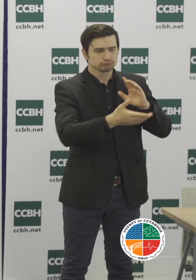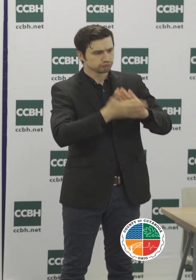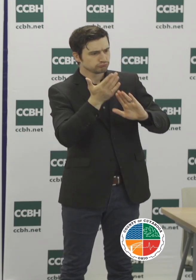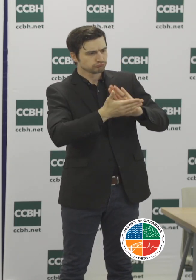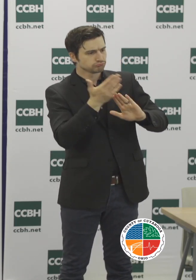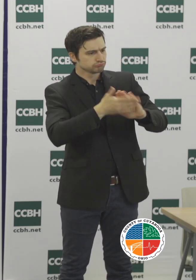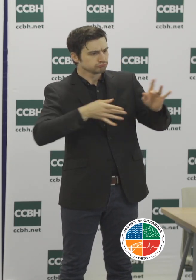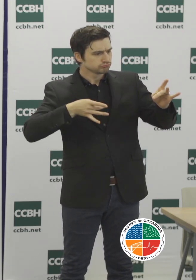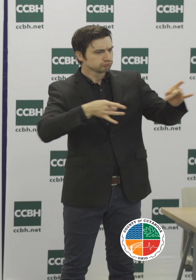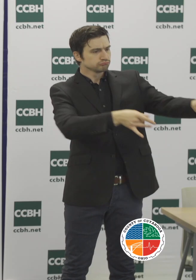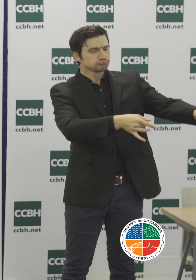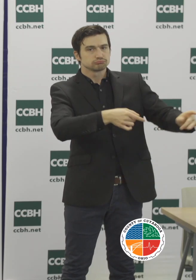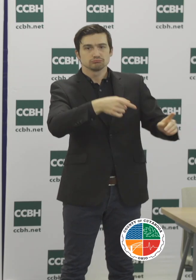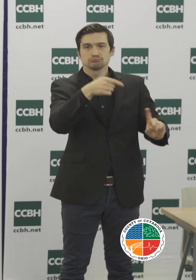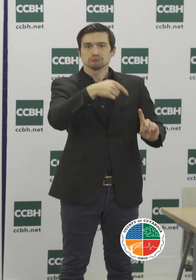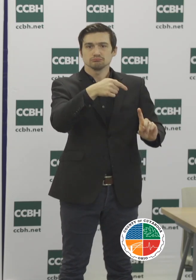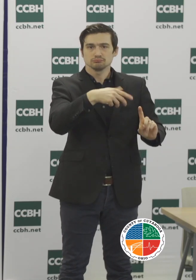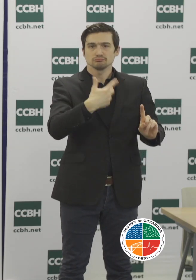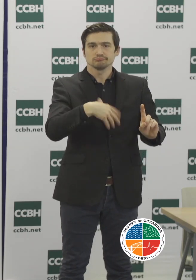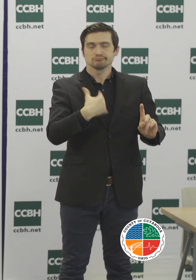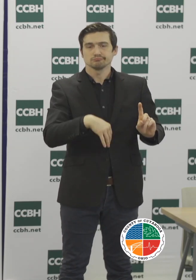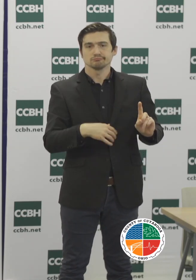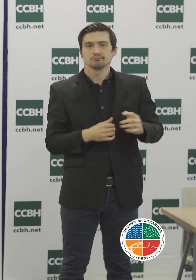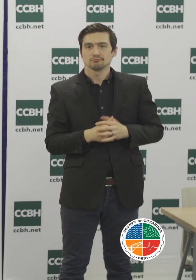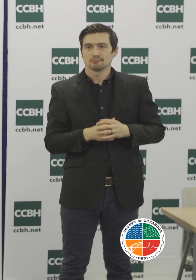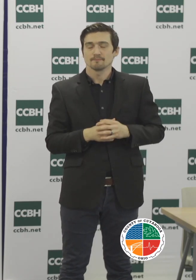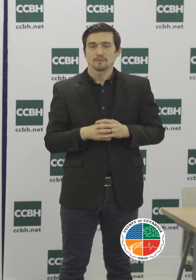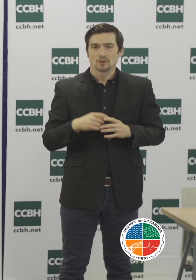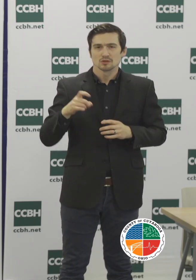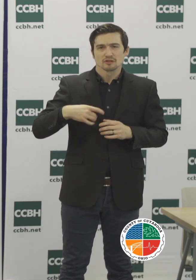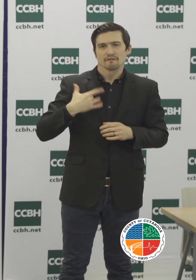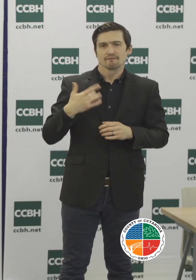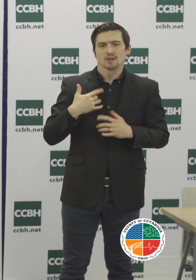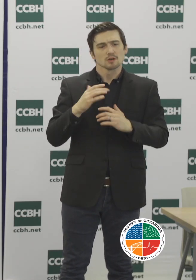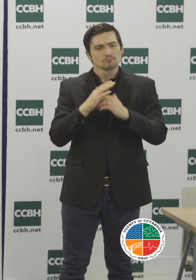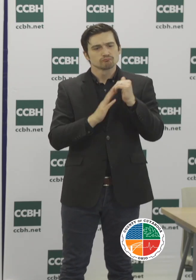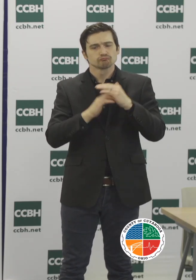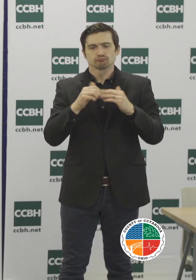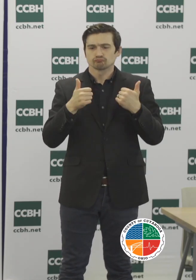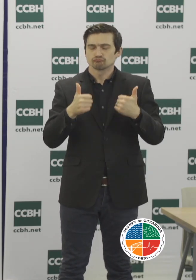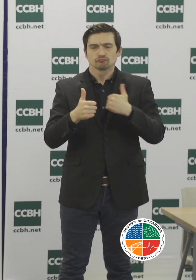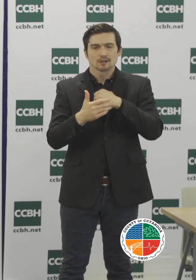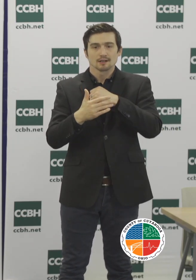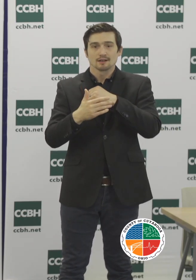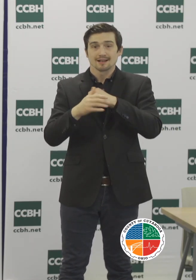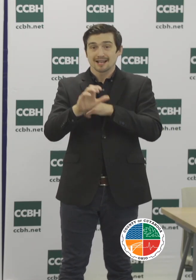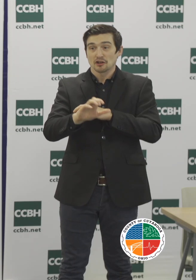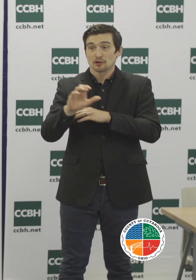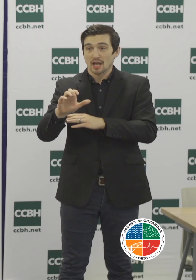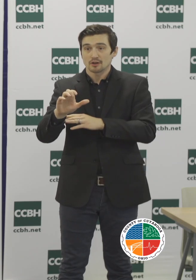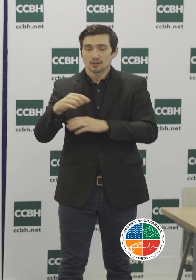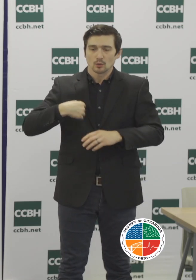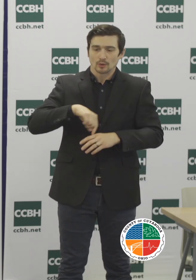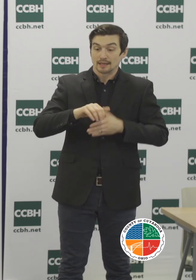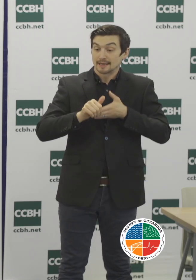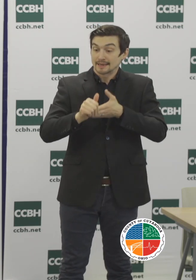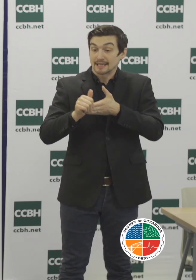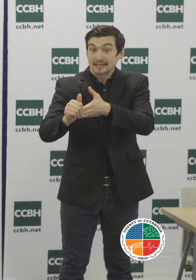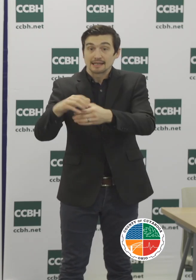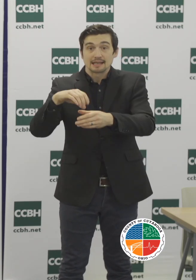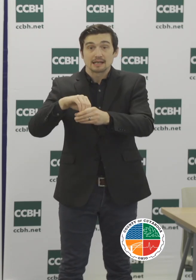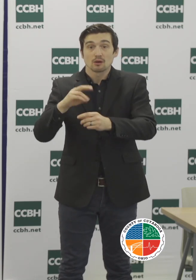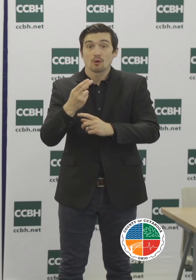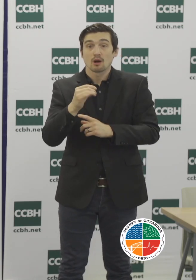things done. We should all feel comfort knowing that Cuyahoga County continues to be a leader in our state in